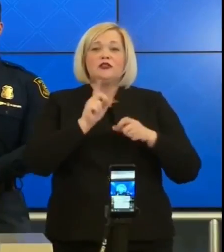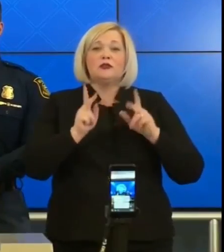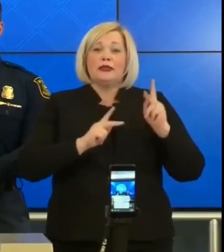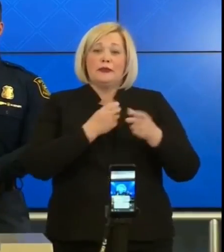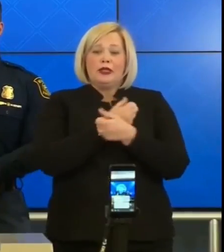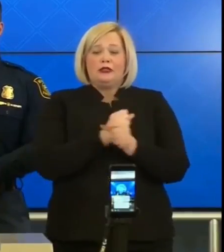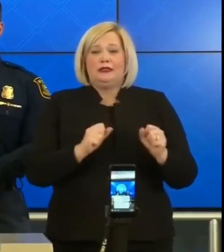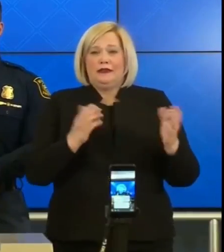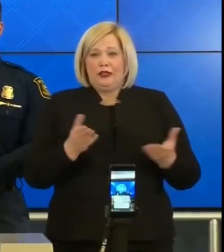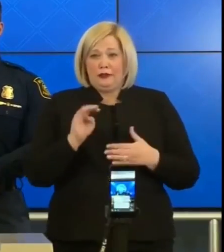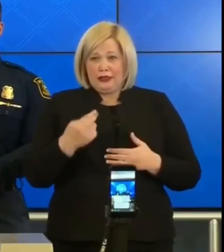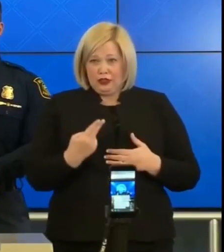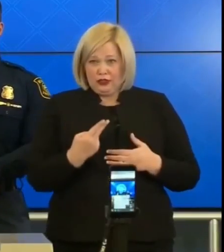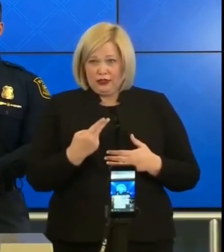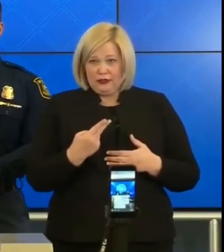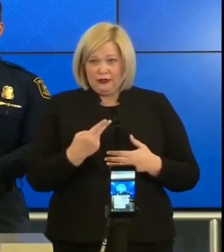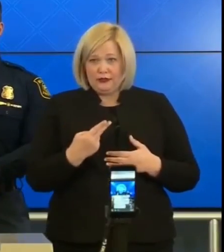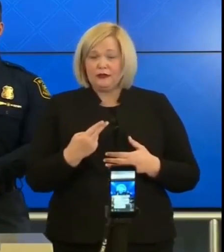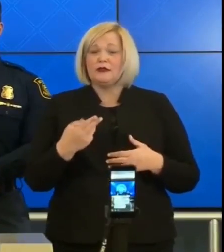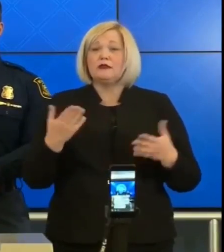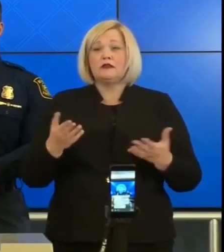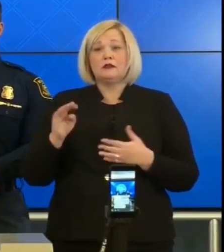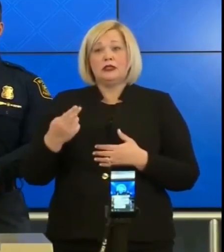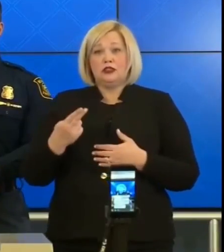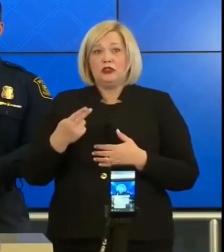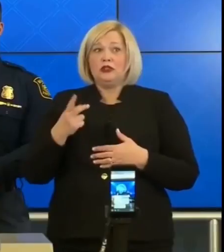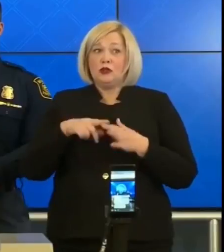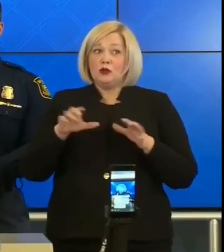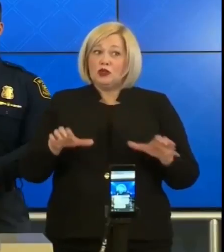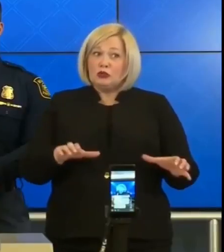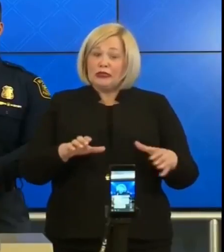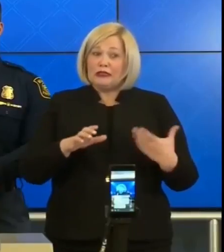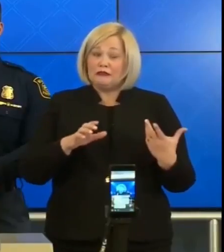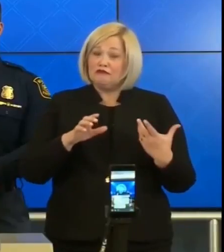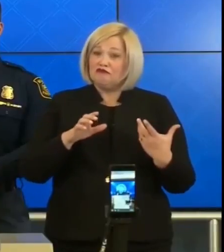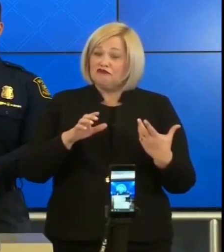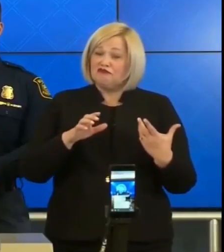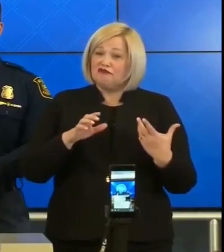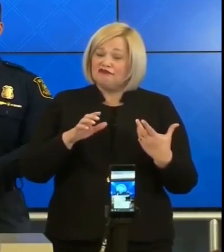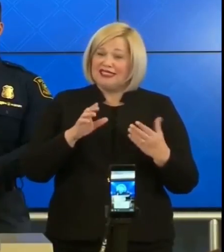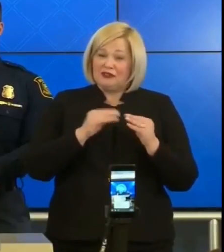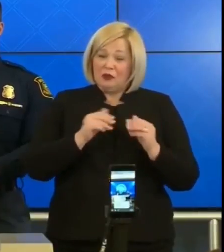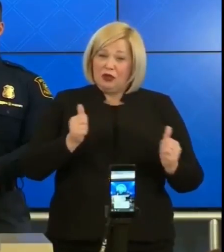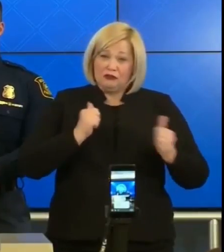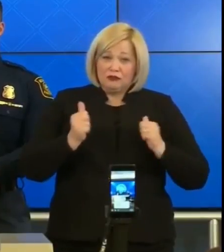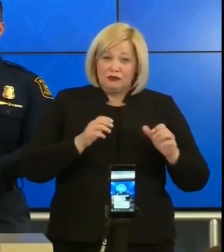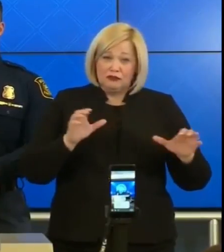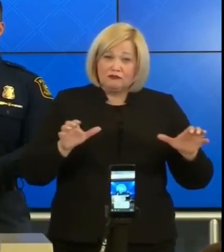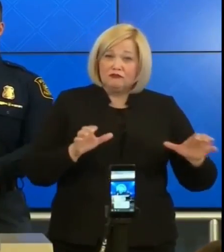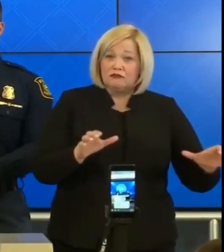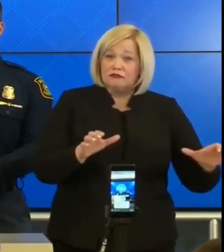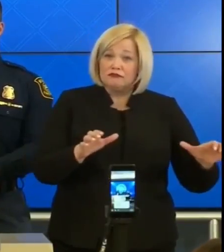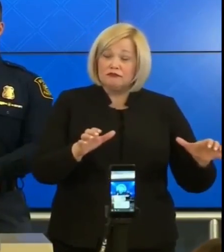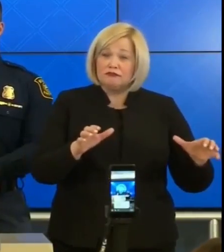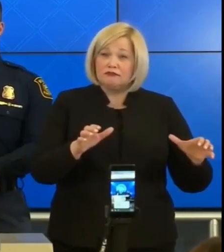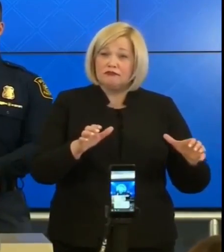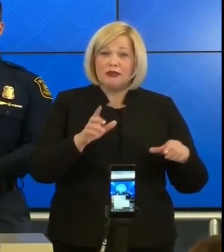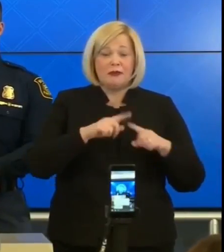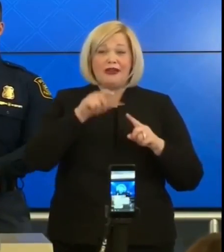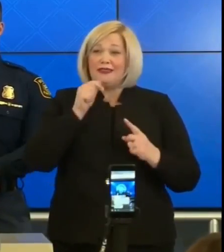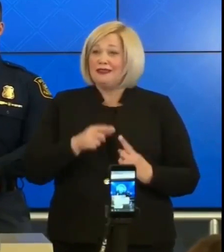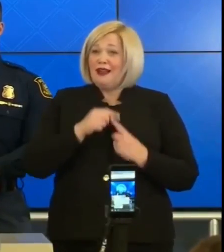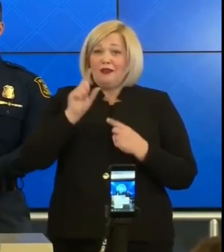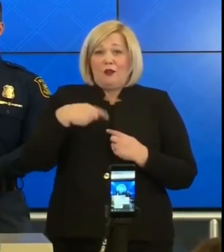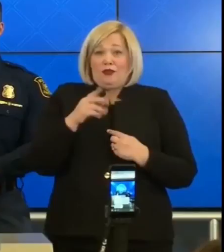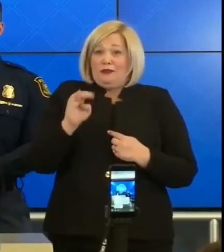health. What we have done in Michigan is aggressive, but it's by no measure unique. We are seeing this